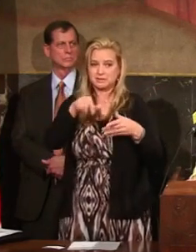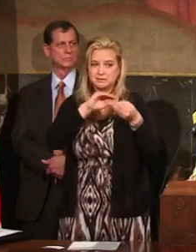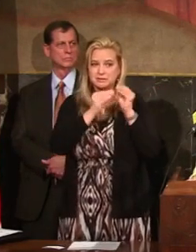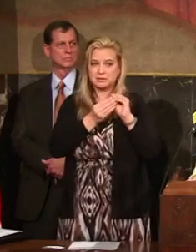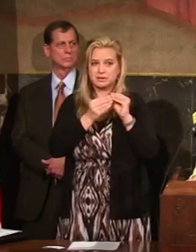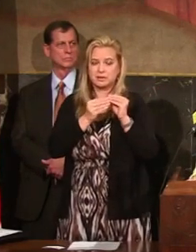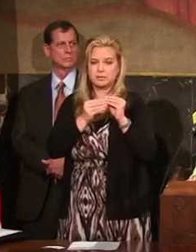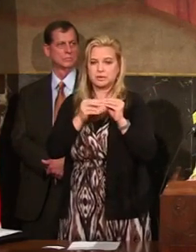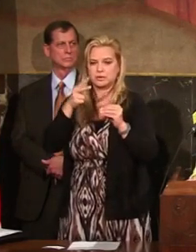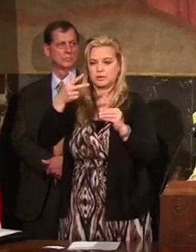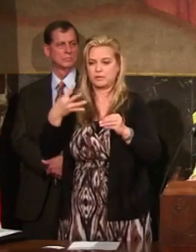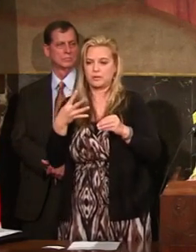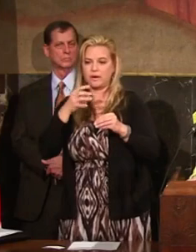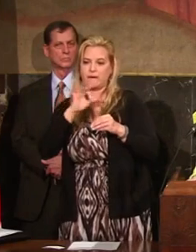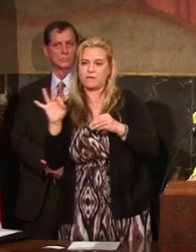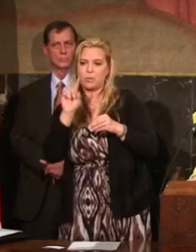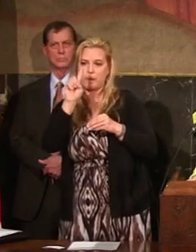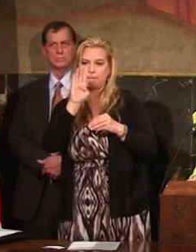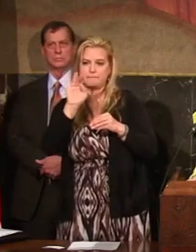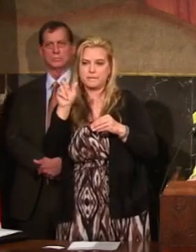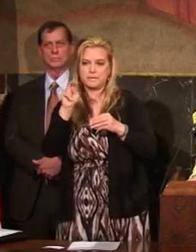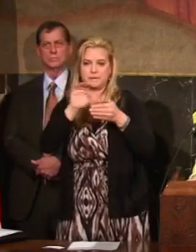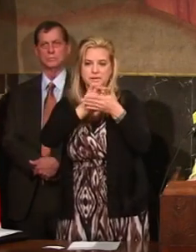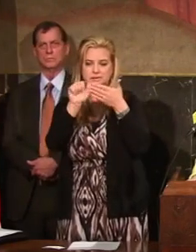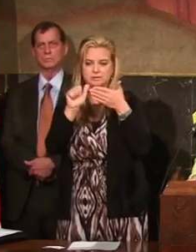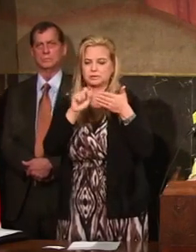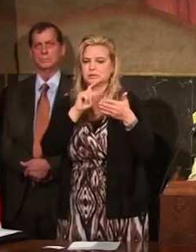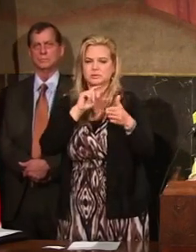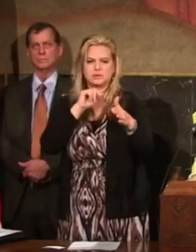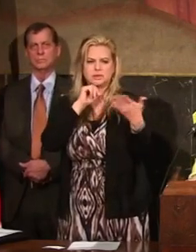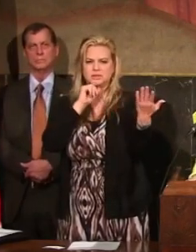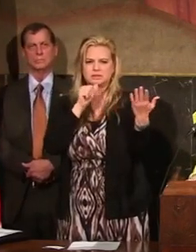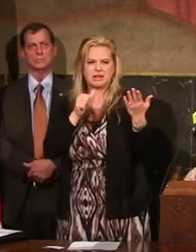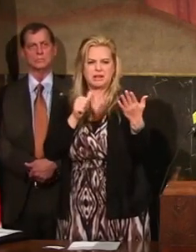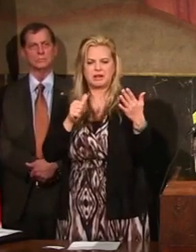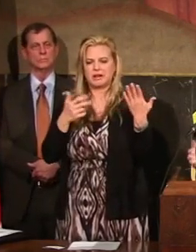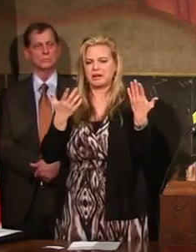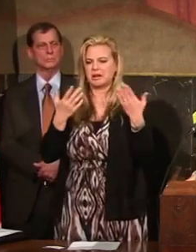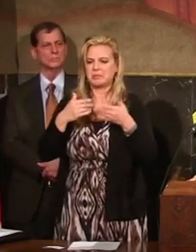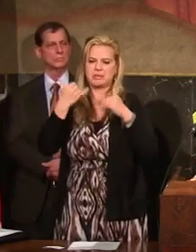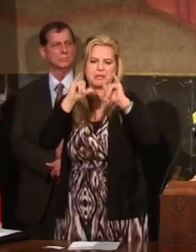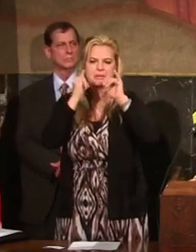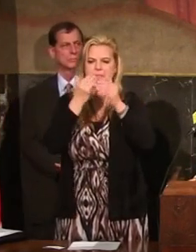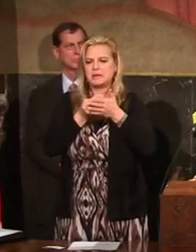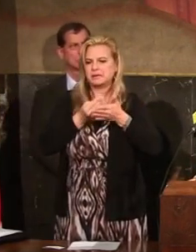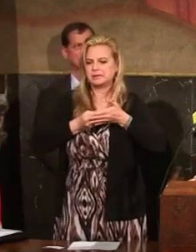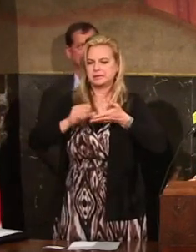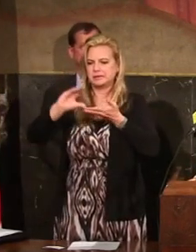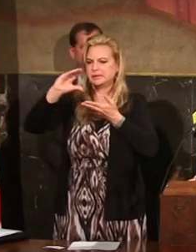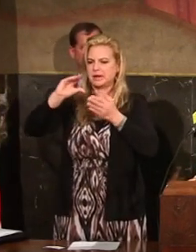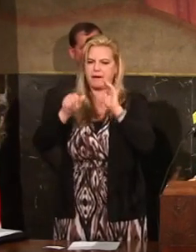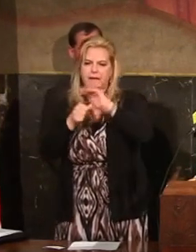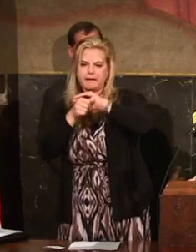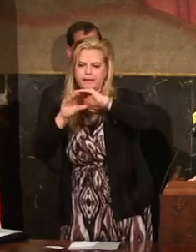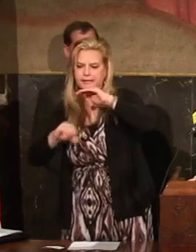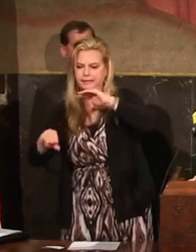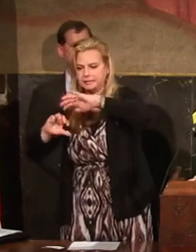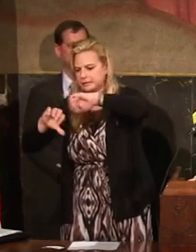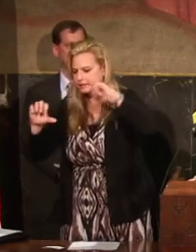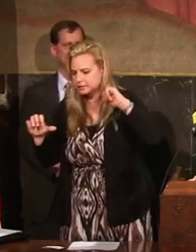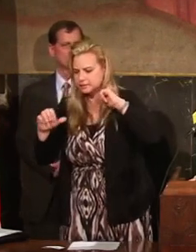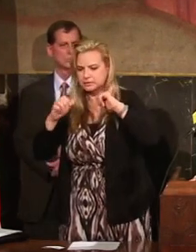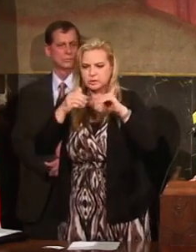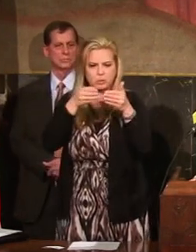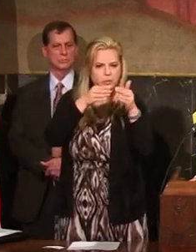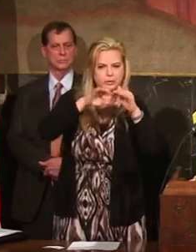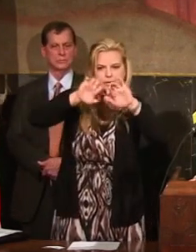number of $750 million, there just isn't funny money or fluff money or anything hiding in any corner